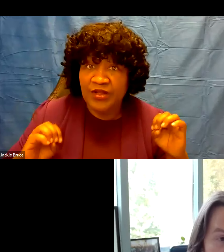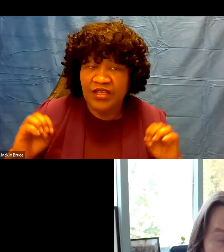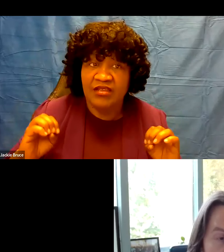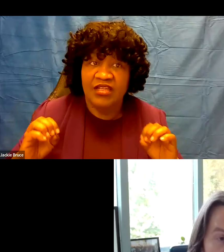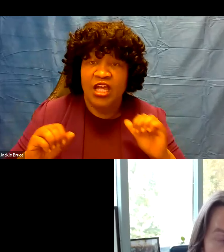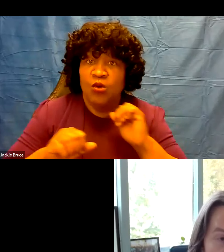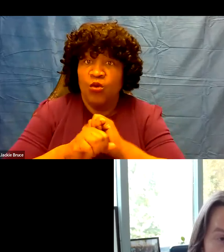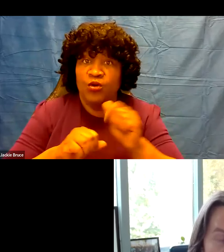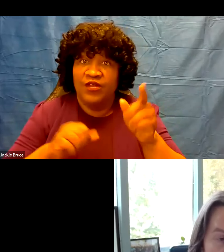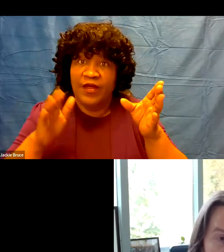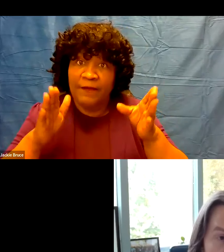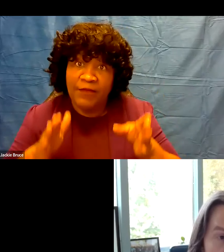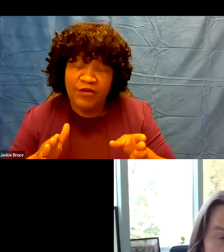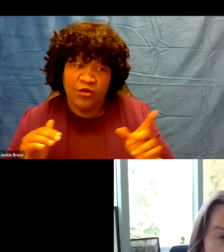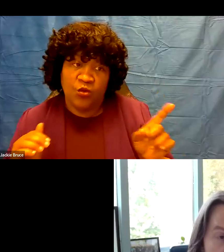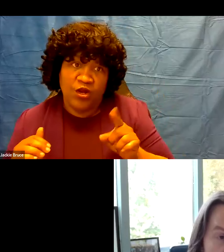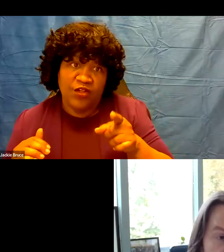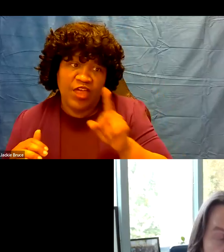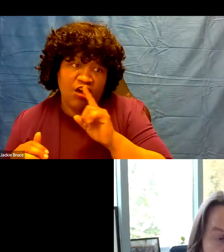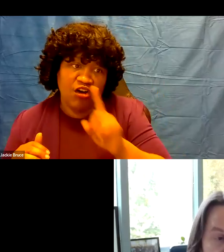that person on where they're at that time.